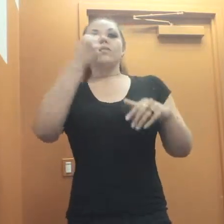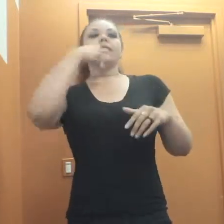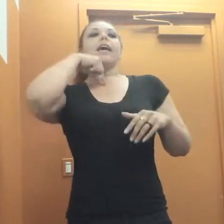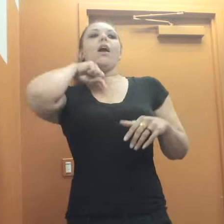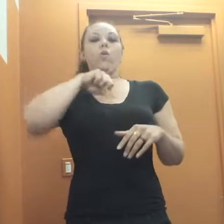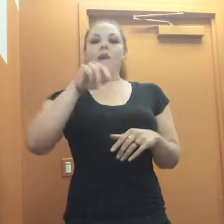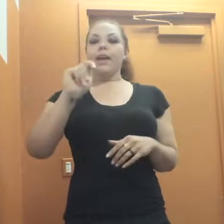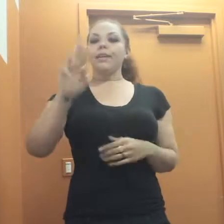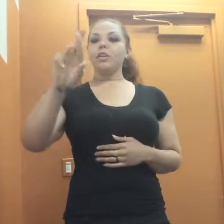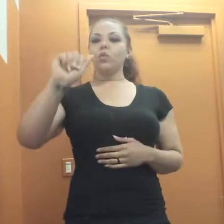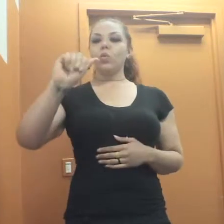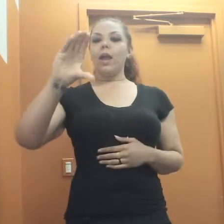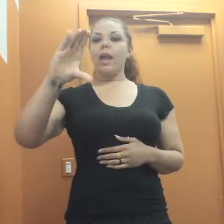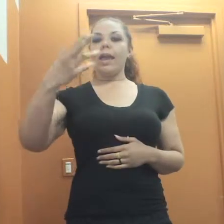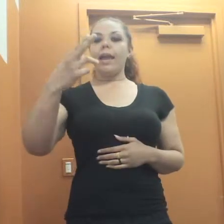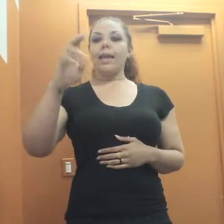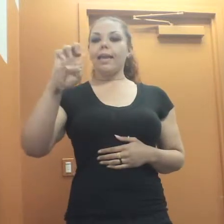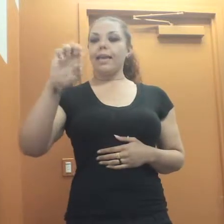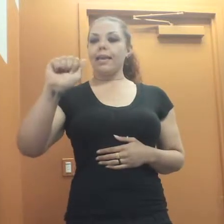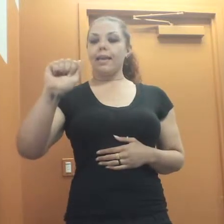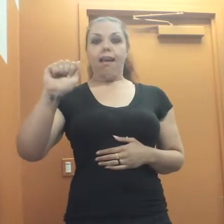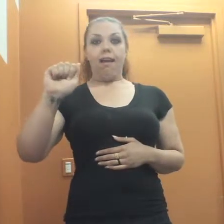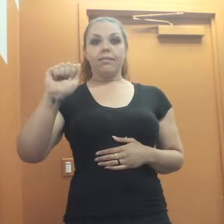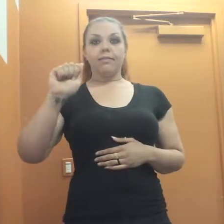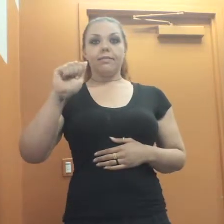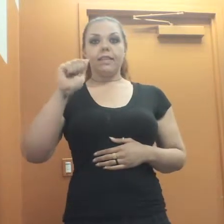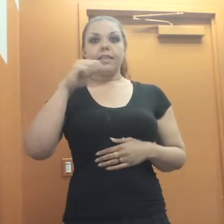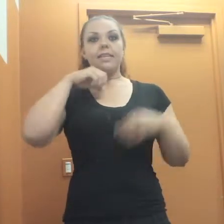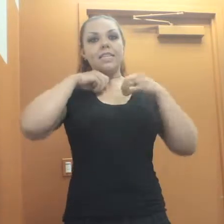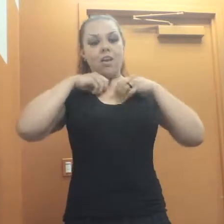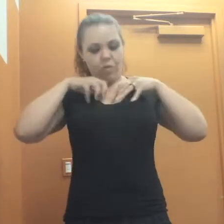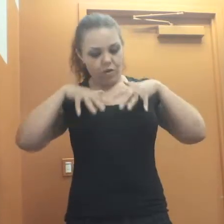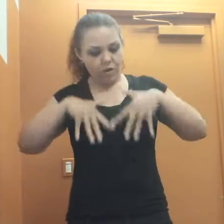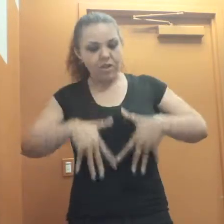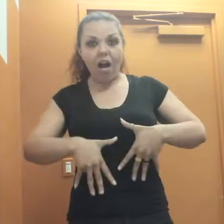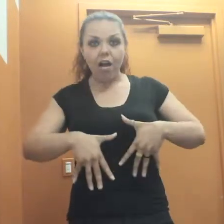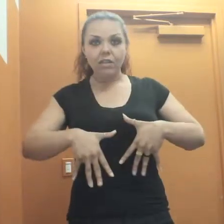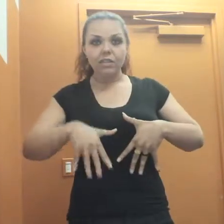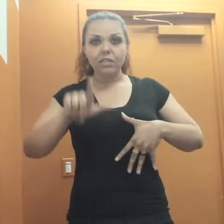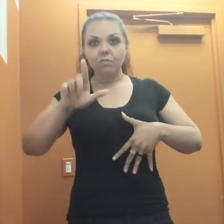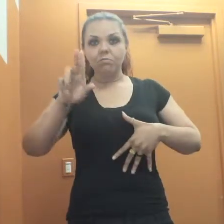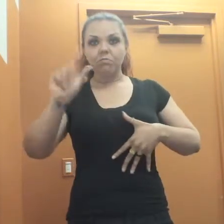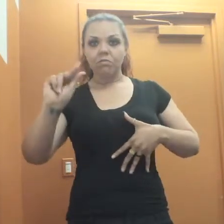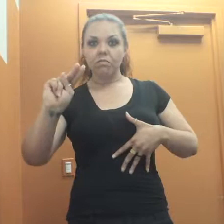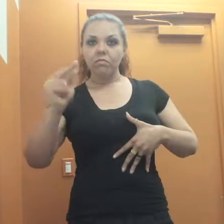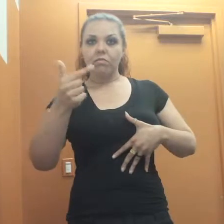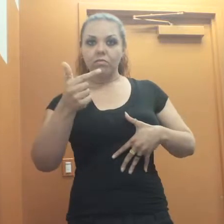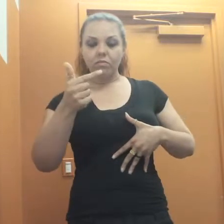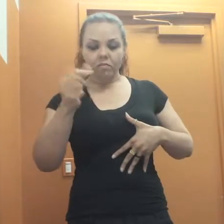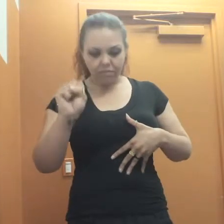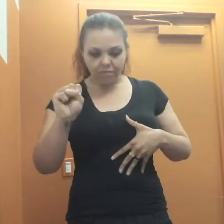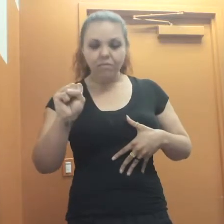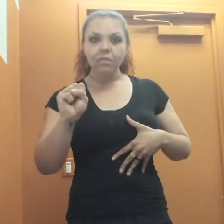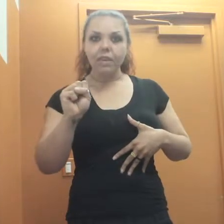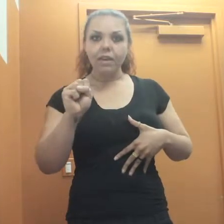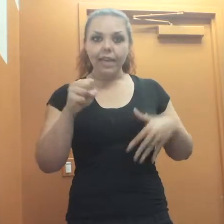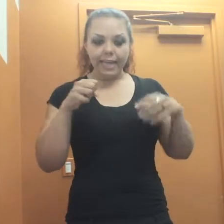comes into our lungs, where the trachea divides into different branches, and those branches get smaller and smaller, and they end in